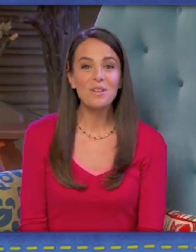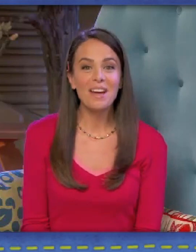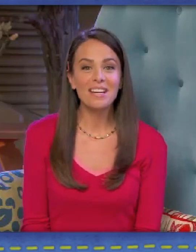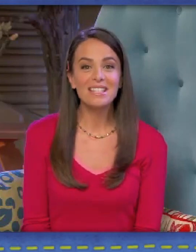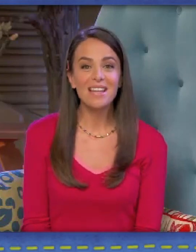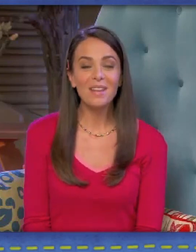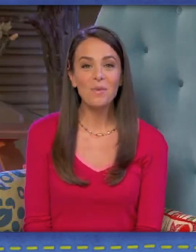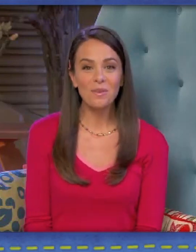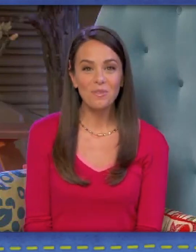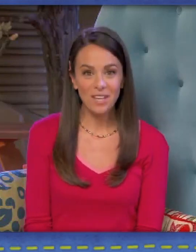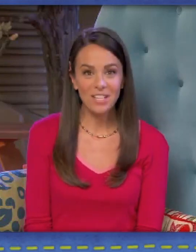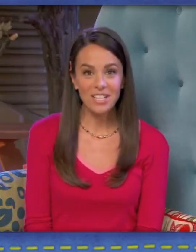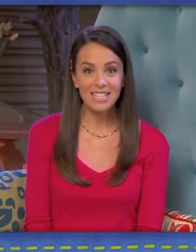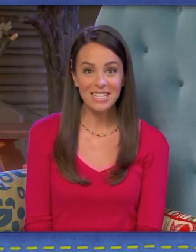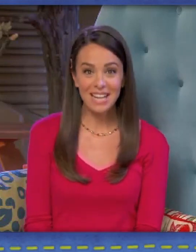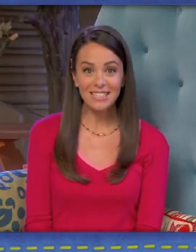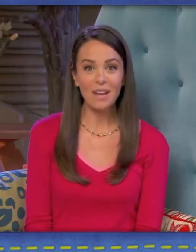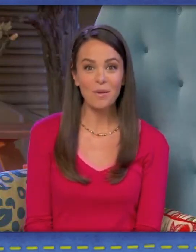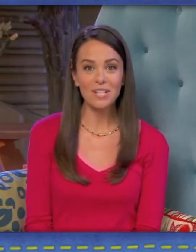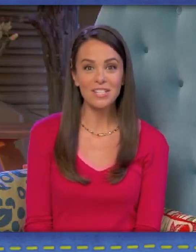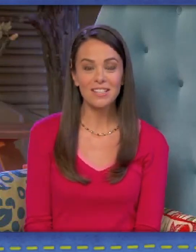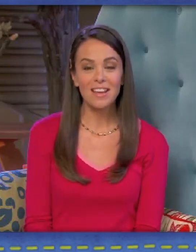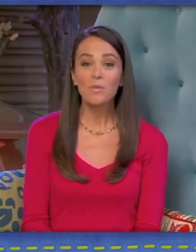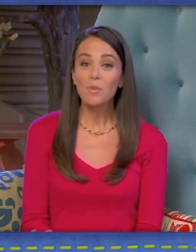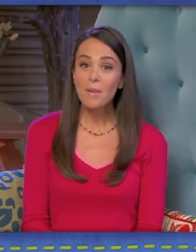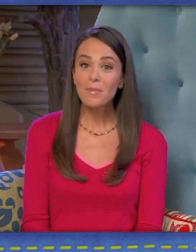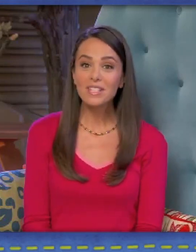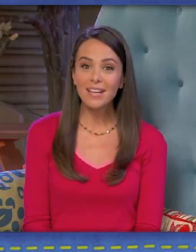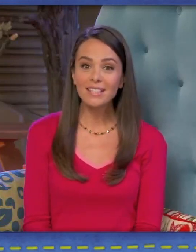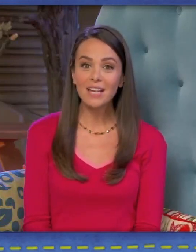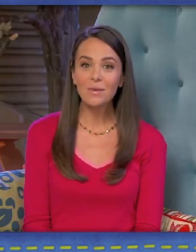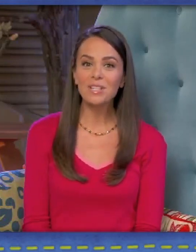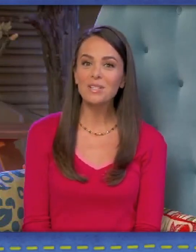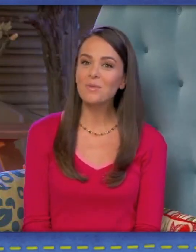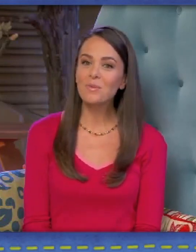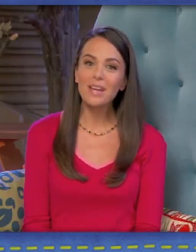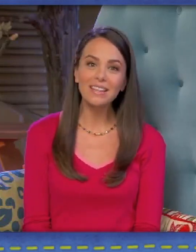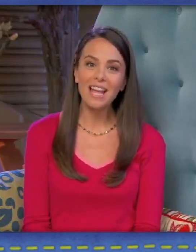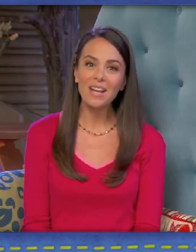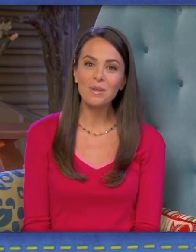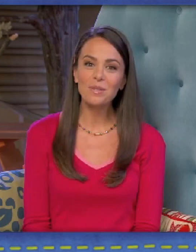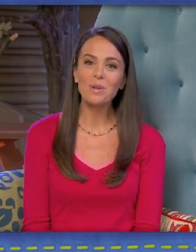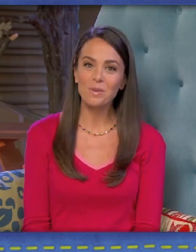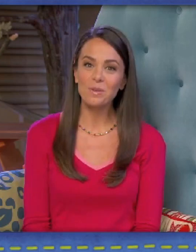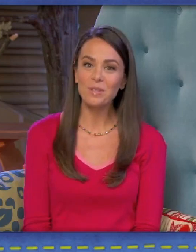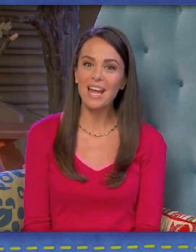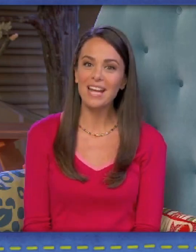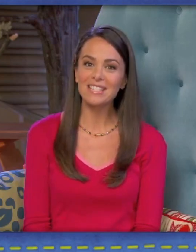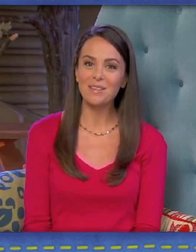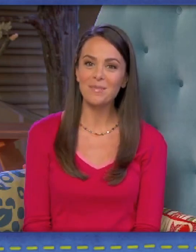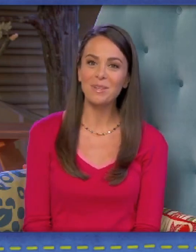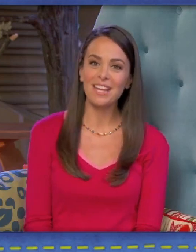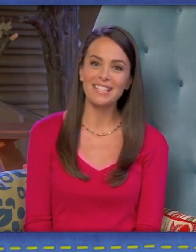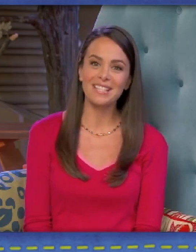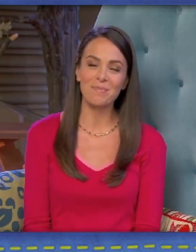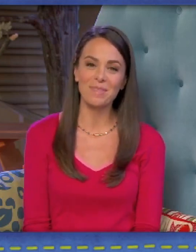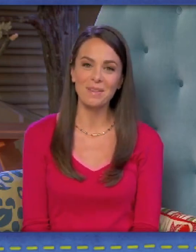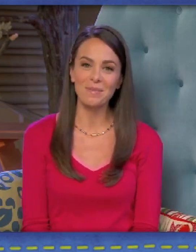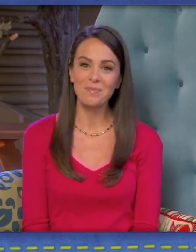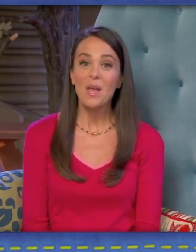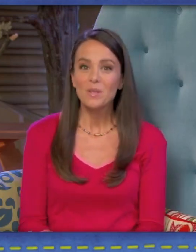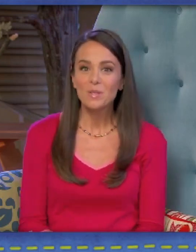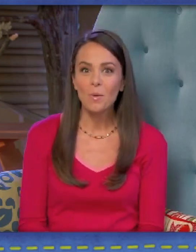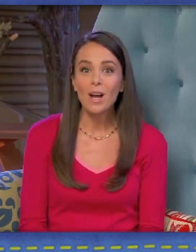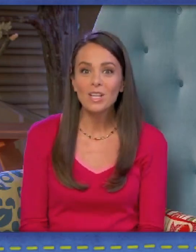I'll show you how to sign the word fish in sign language. Remember, sign language is a real language where you use your hands to communicate